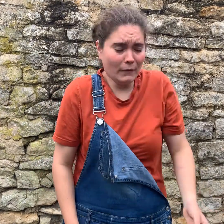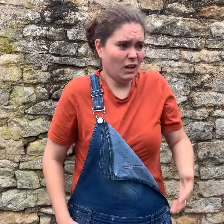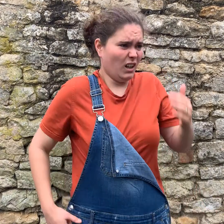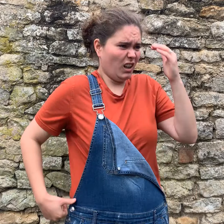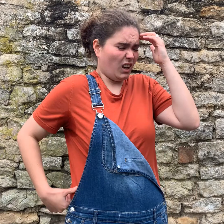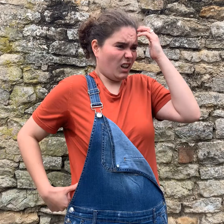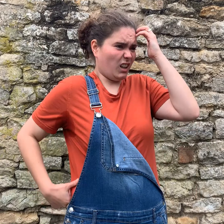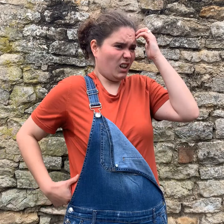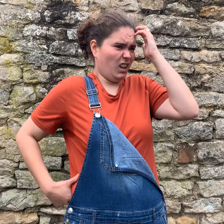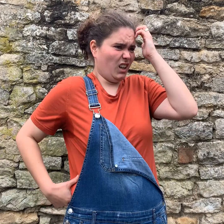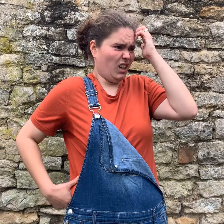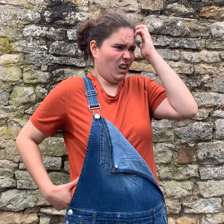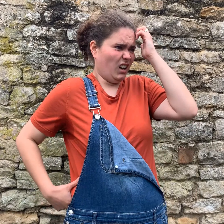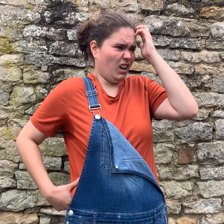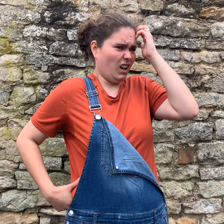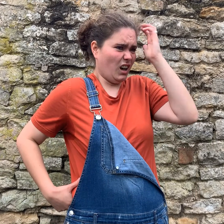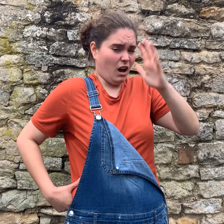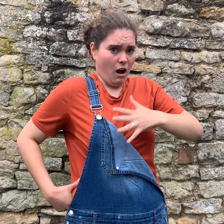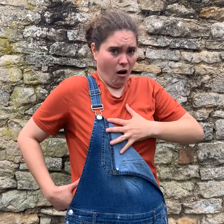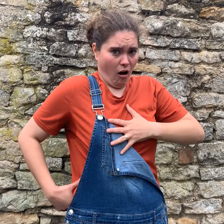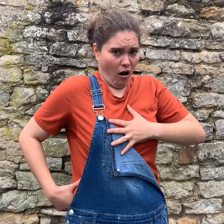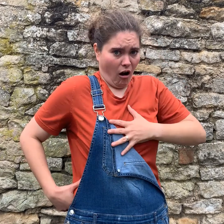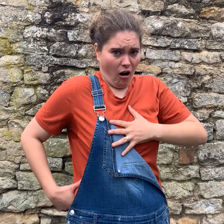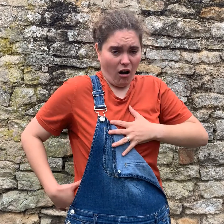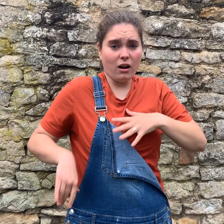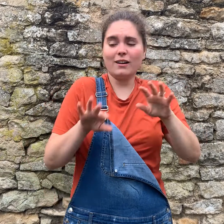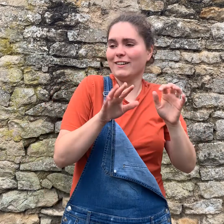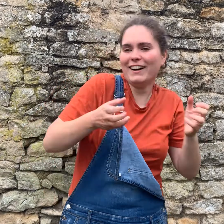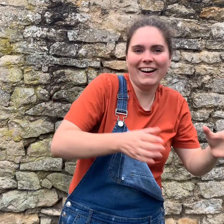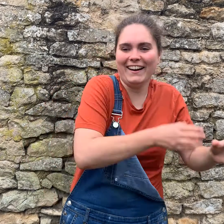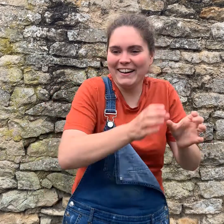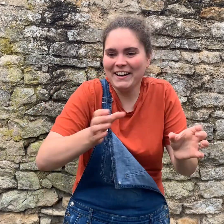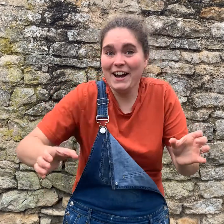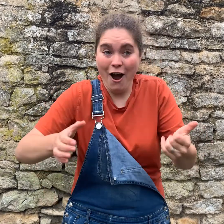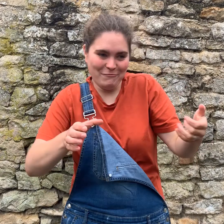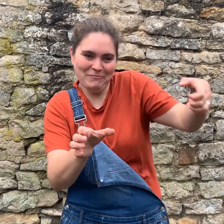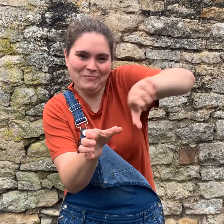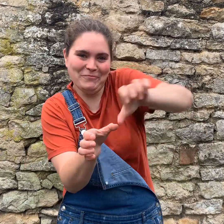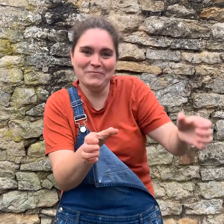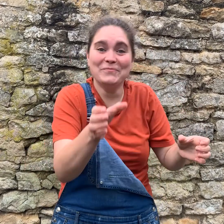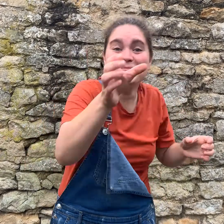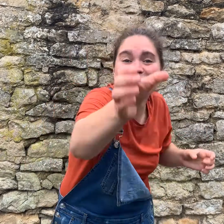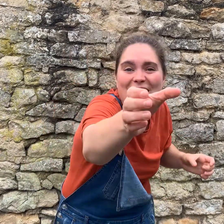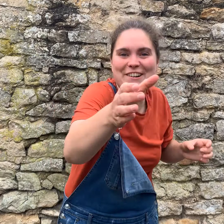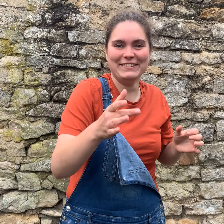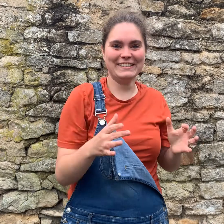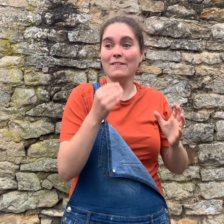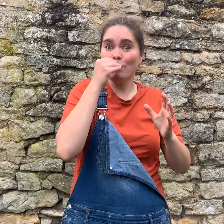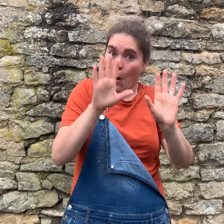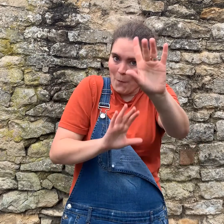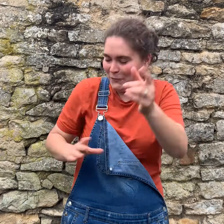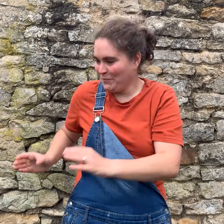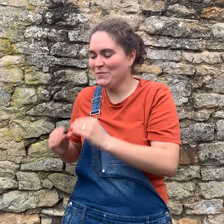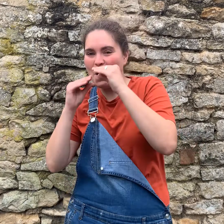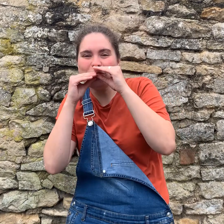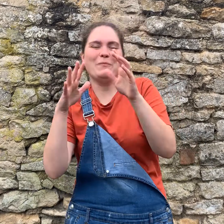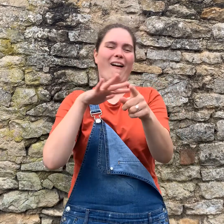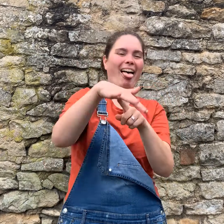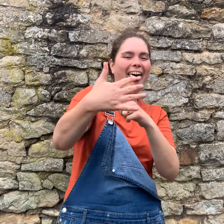6 of them, all looking the same. They were setting the table, pouring drinks, getting some food, having